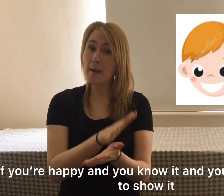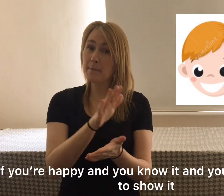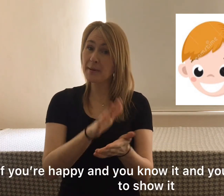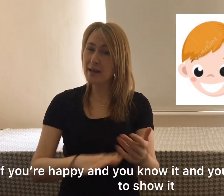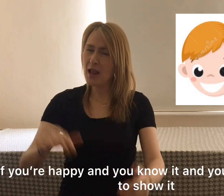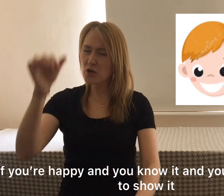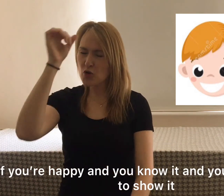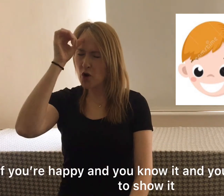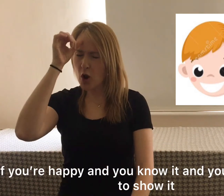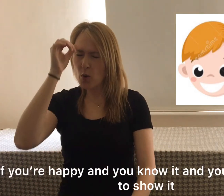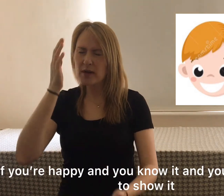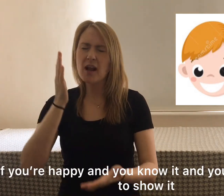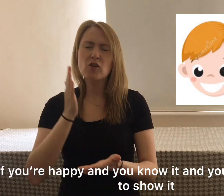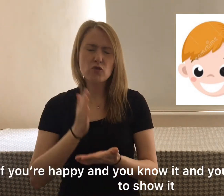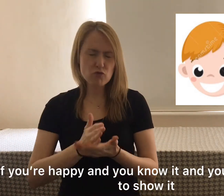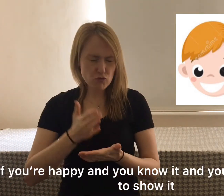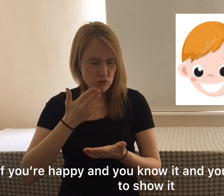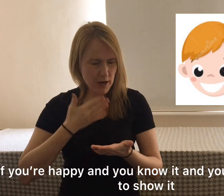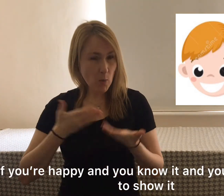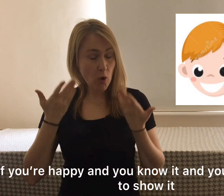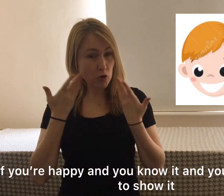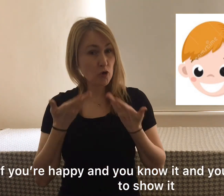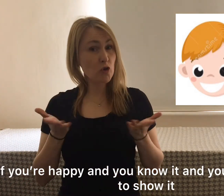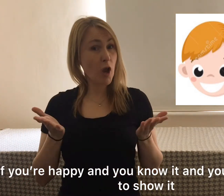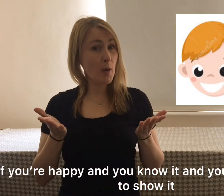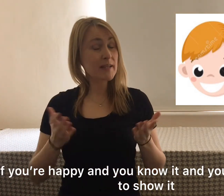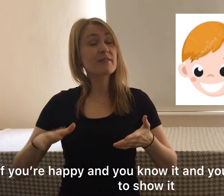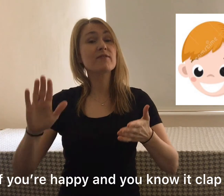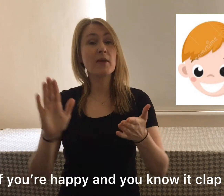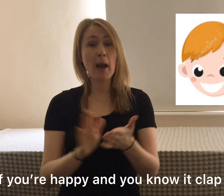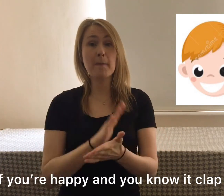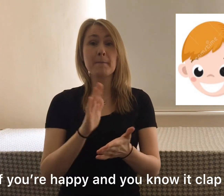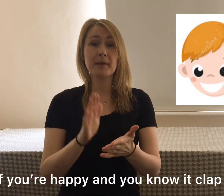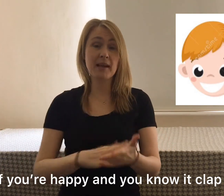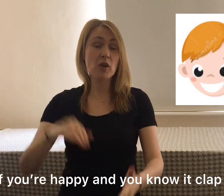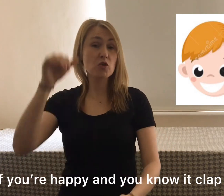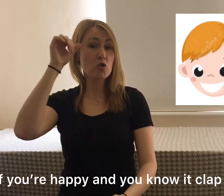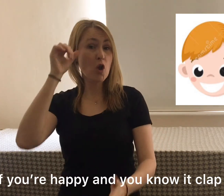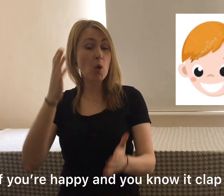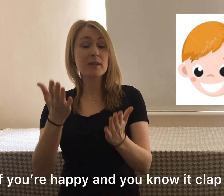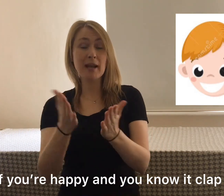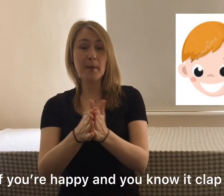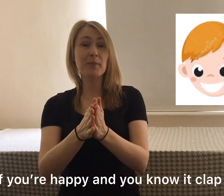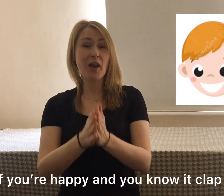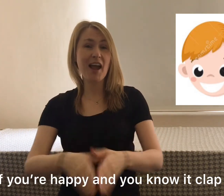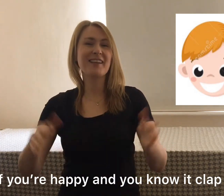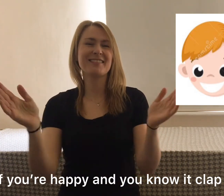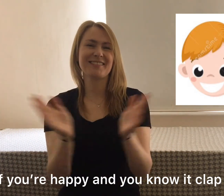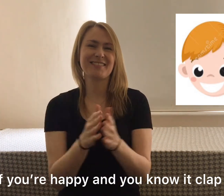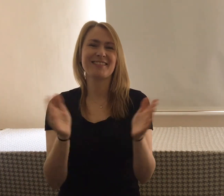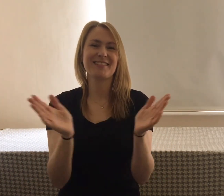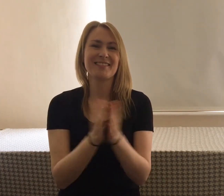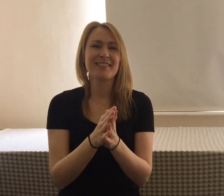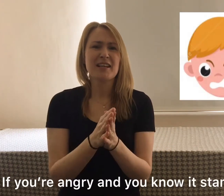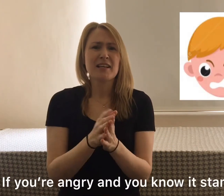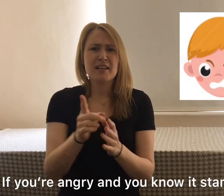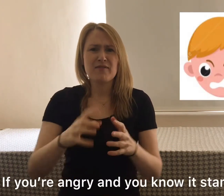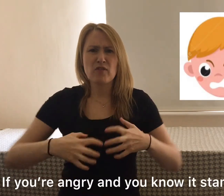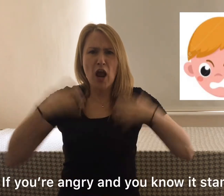happy and you know it, and you really want to show it. If you're happy and you know it, clap your hands. If you're